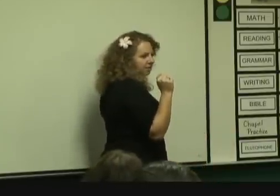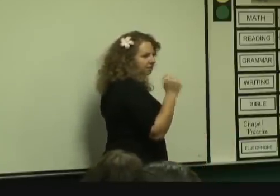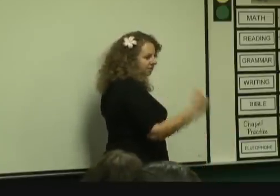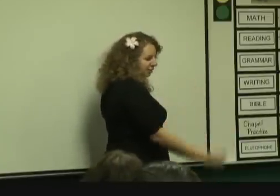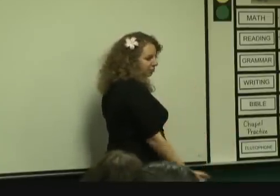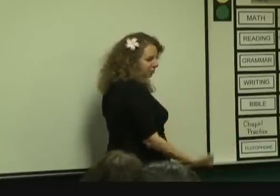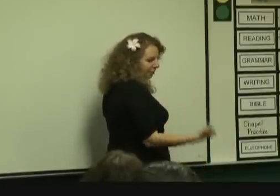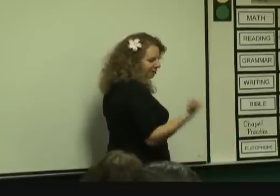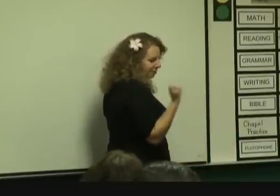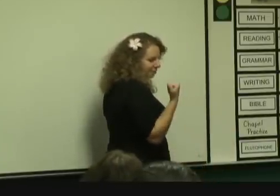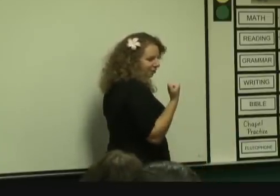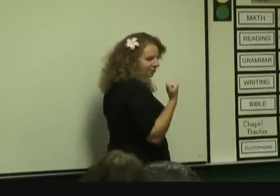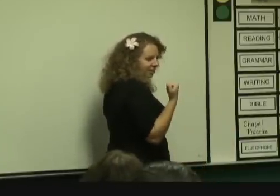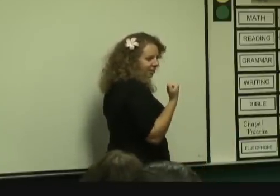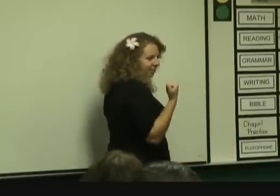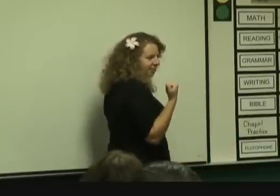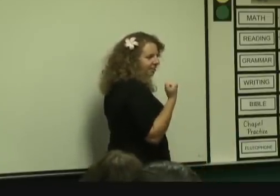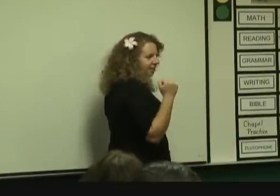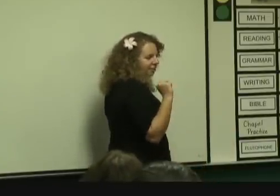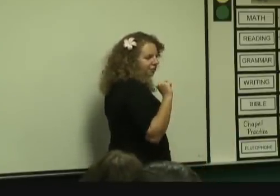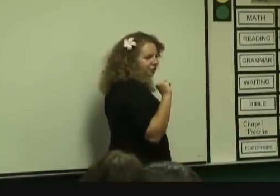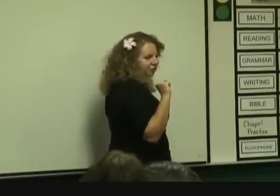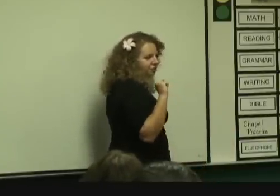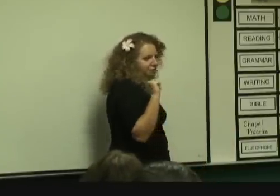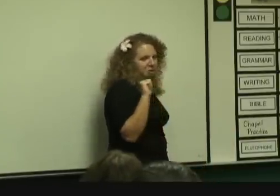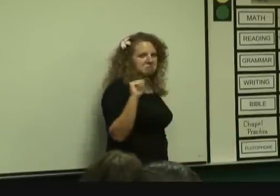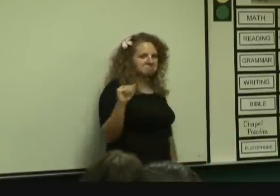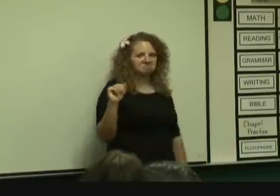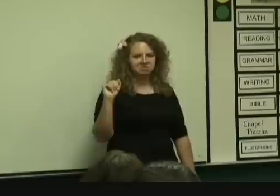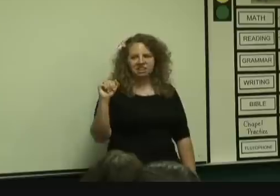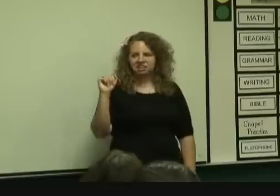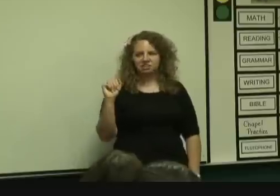this. Like, if you do a bicep curl to here, and you just turn your arm around, it's kind of just